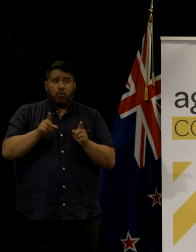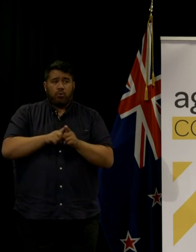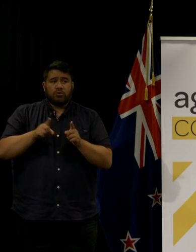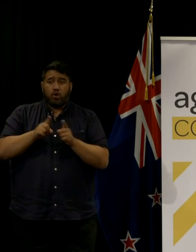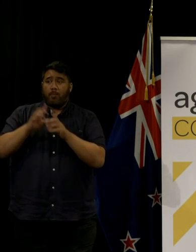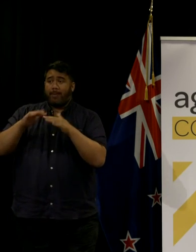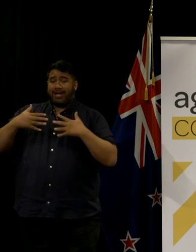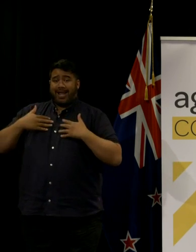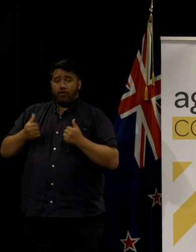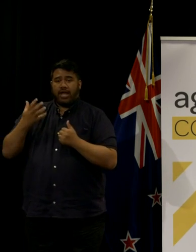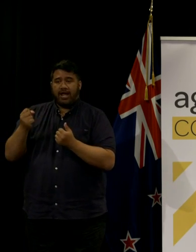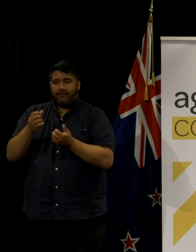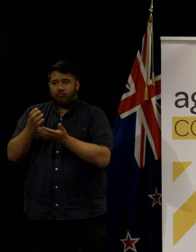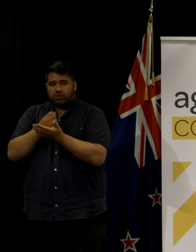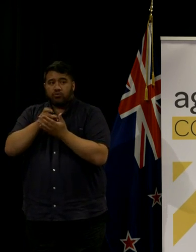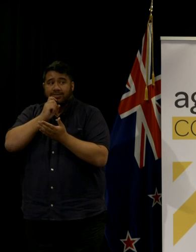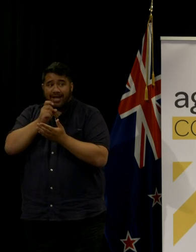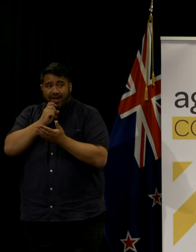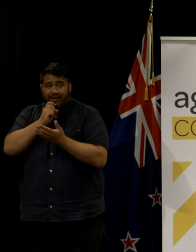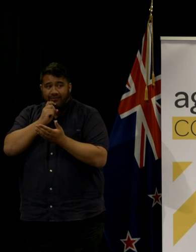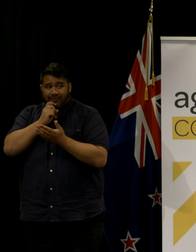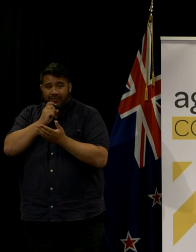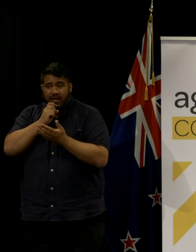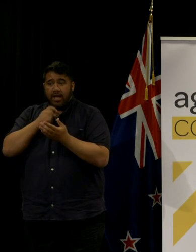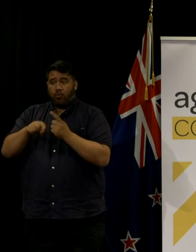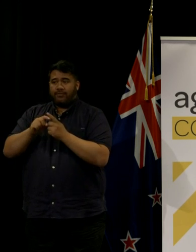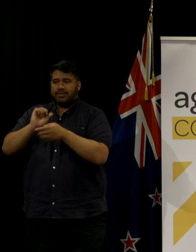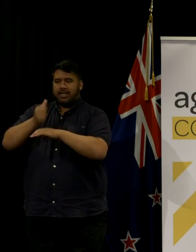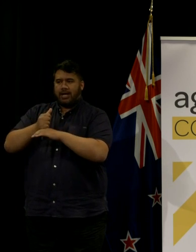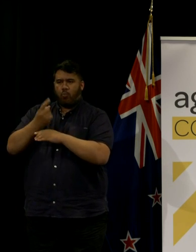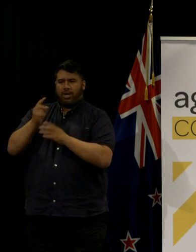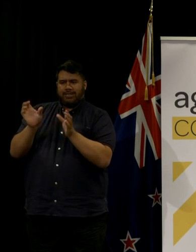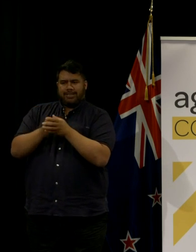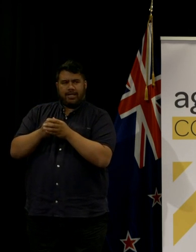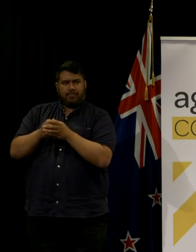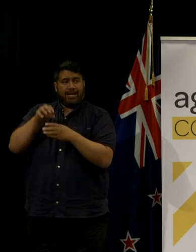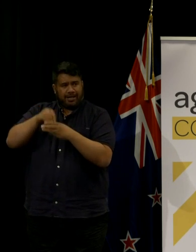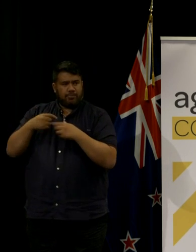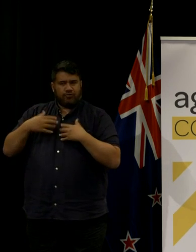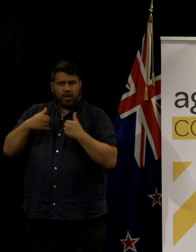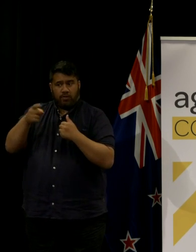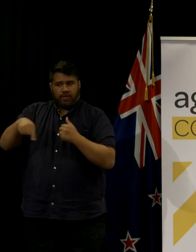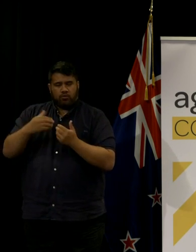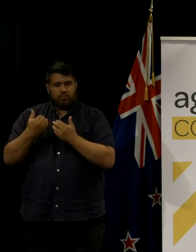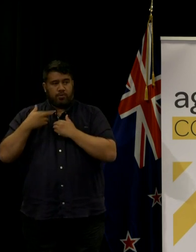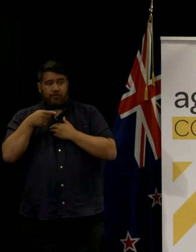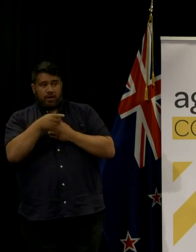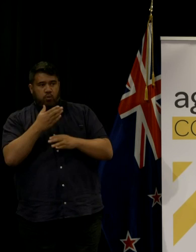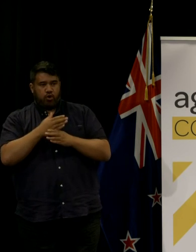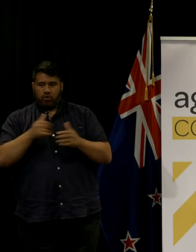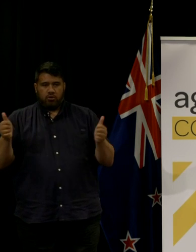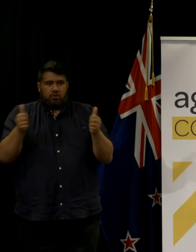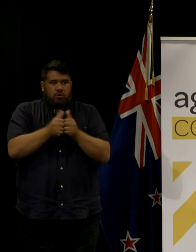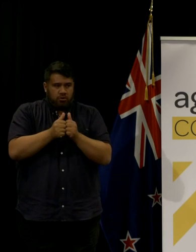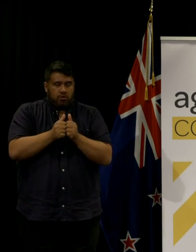and we have increased that significantly by setting up a dedicated team in the Ministry of Health. We're now going to complement that so that the team